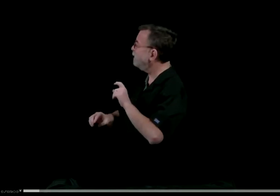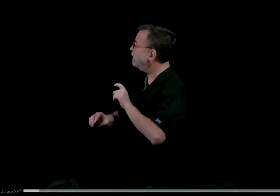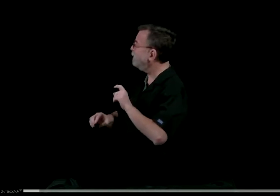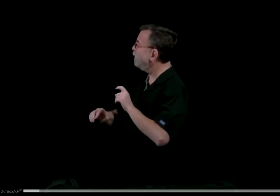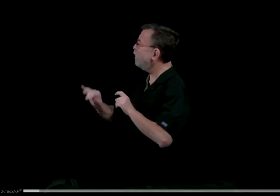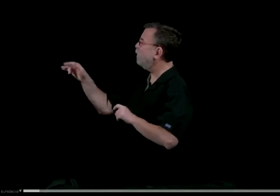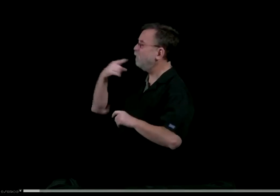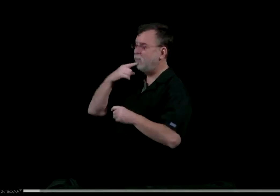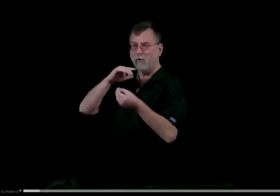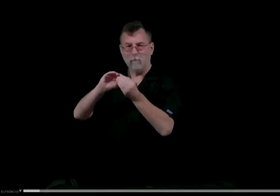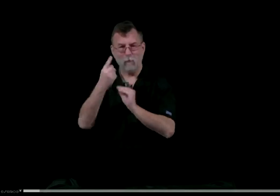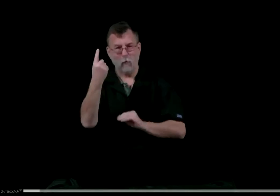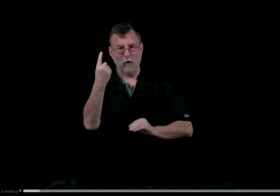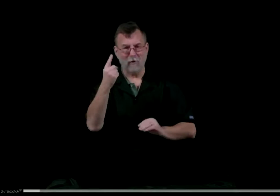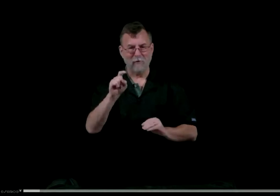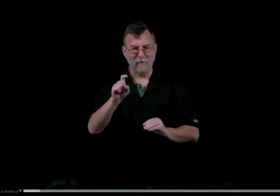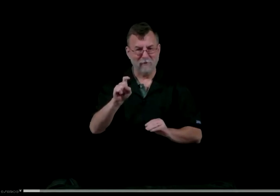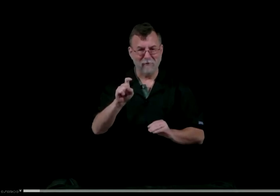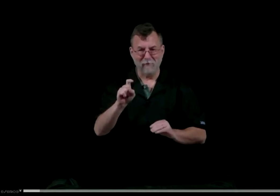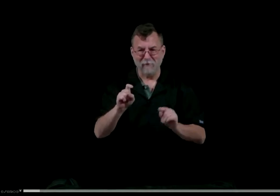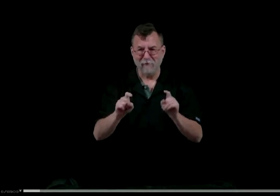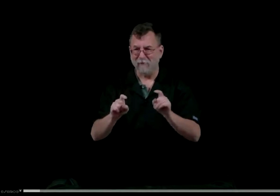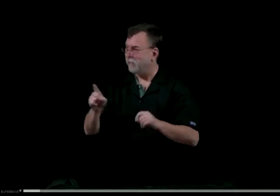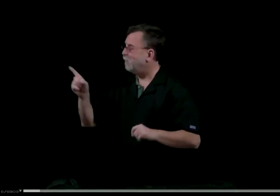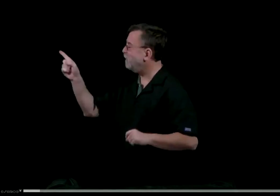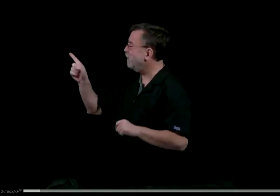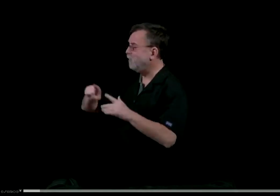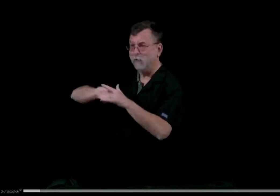Said saw number 7 on there. Okay, yeah. Oh, number 1 is on there.